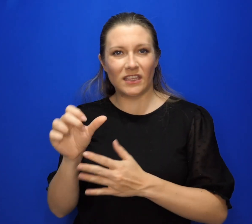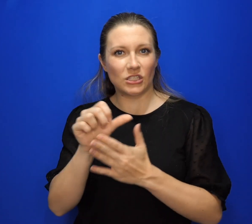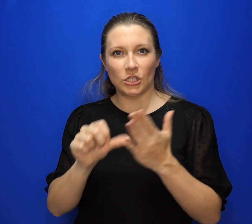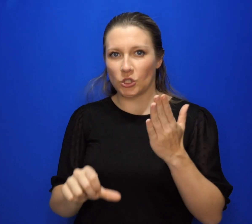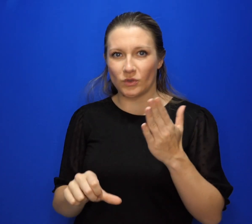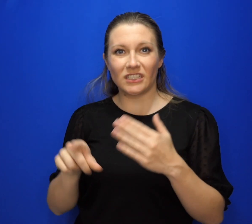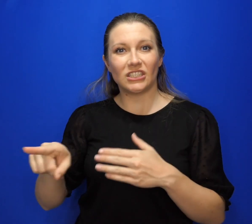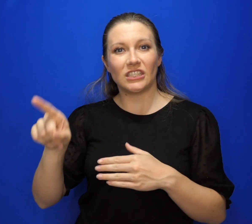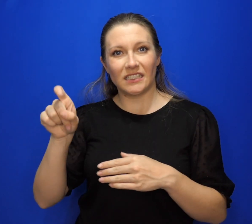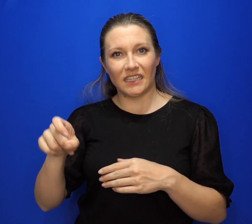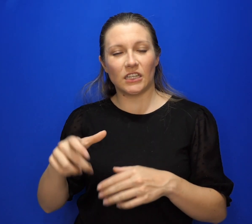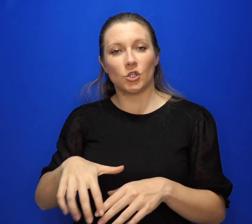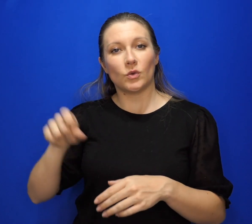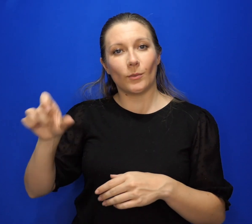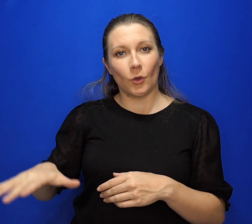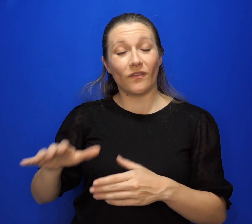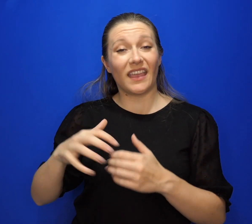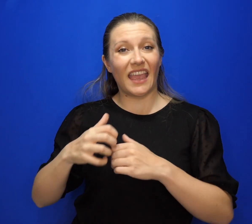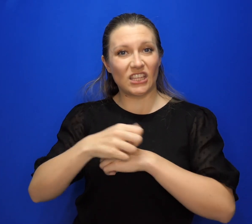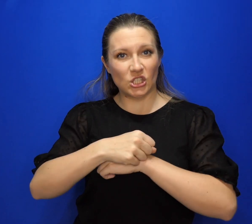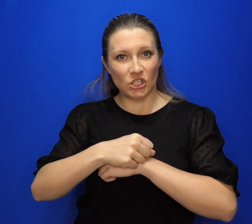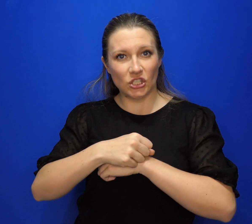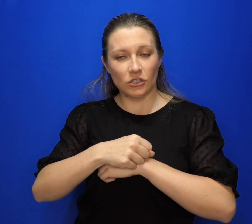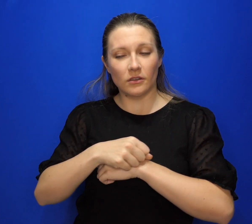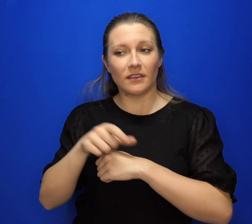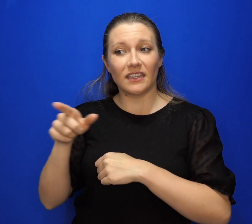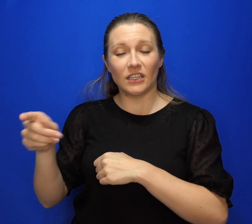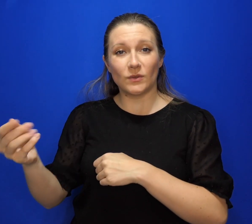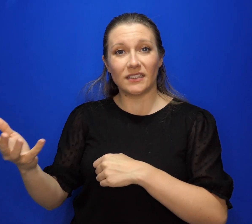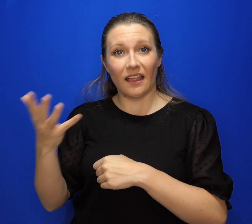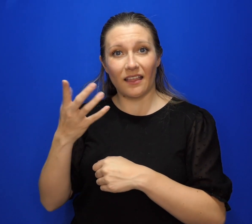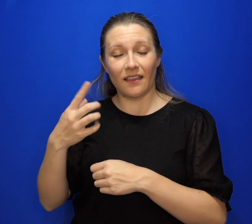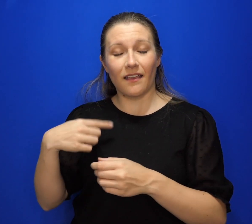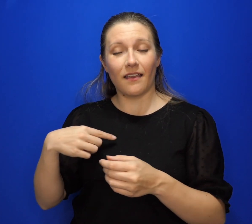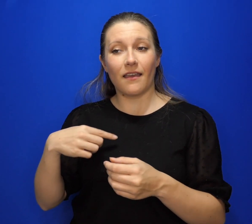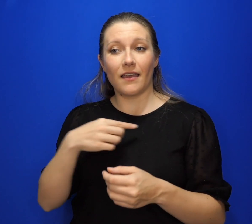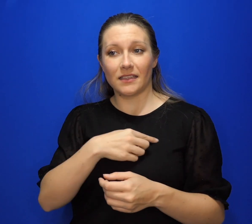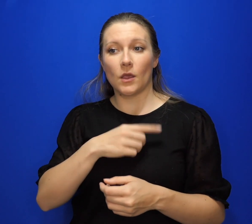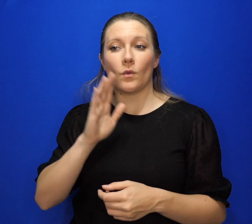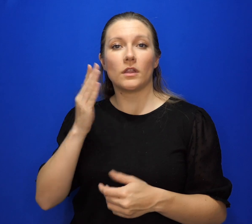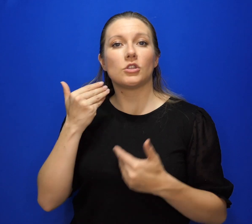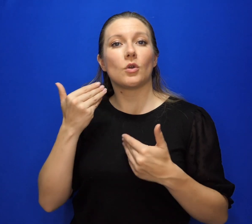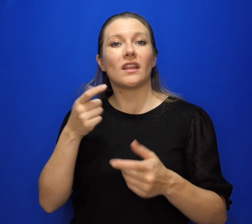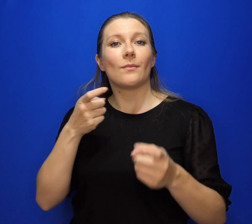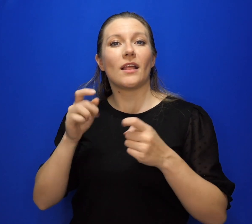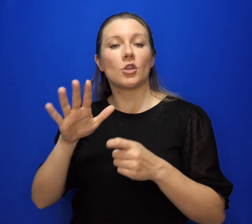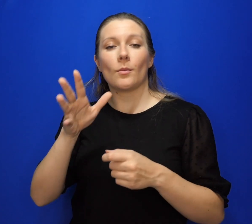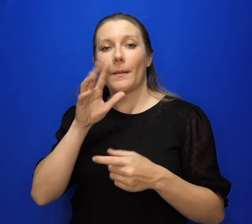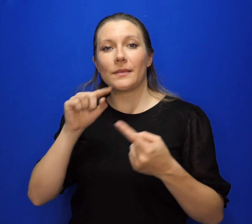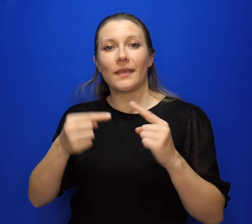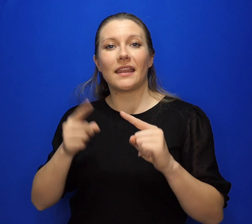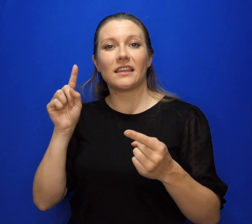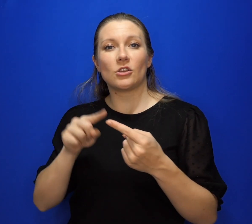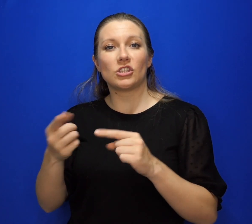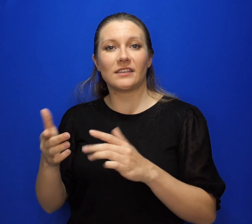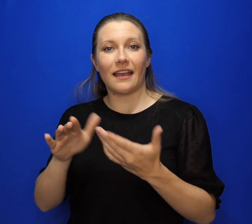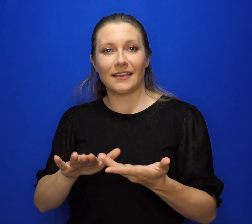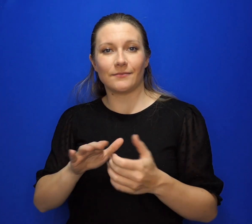was telling us, we're just going to manage your mom's pain until she dies. That is exactly what we were being told. And we